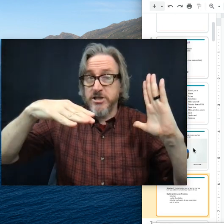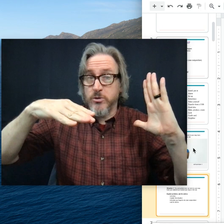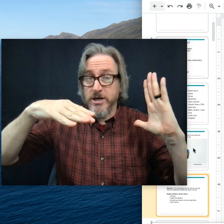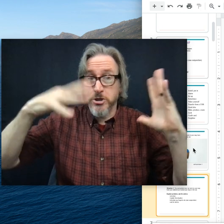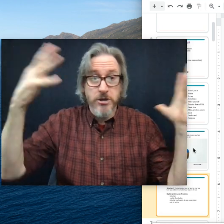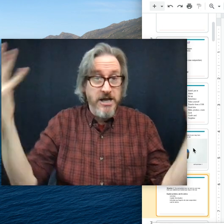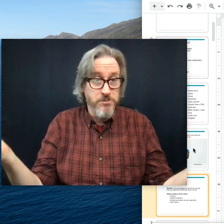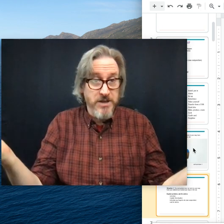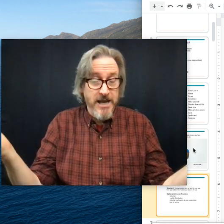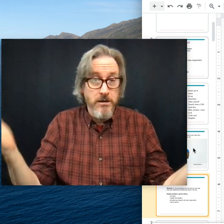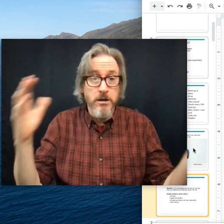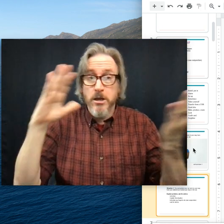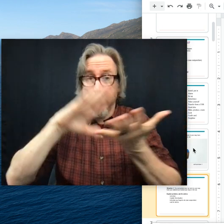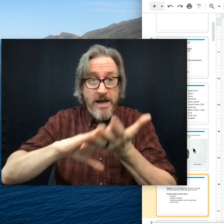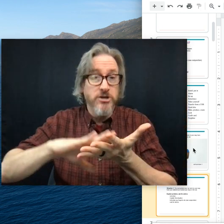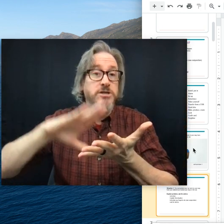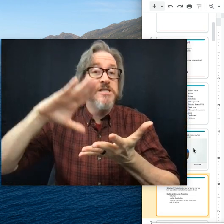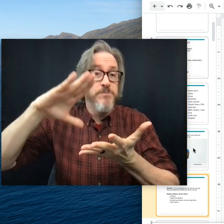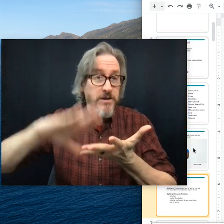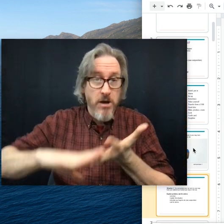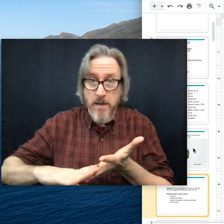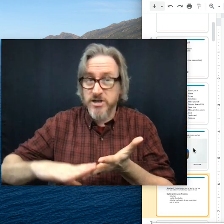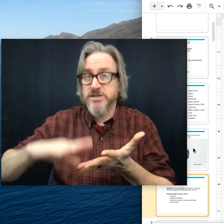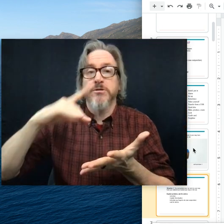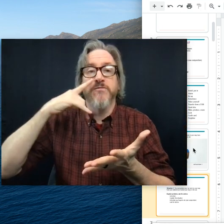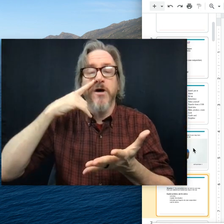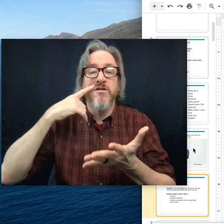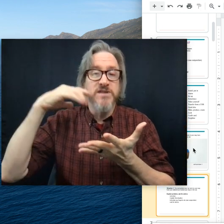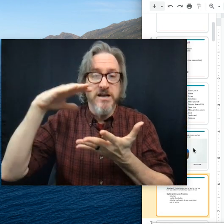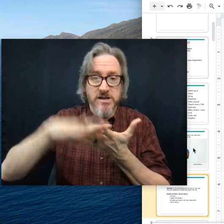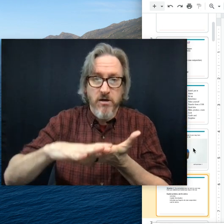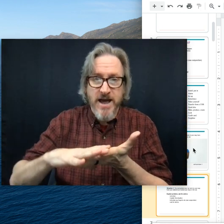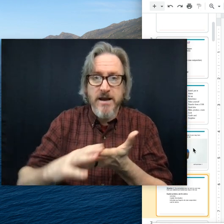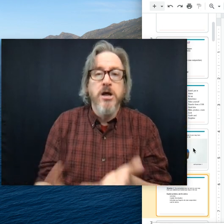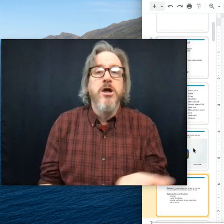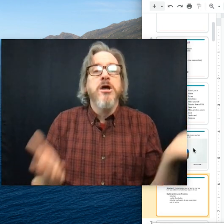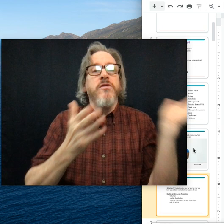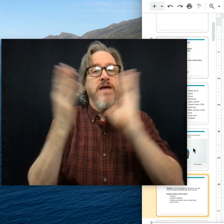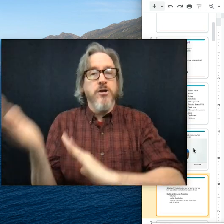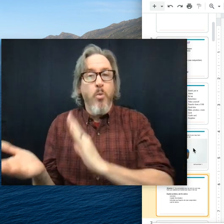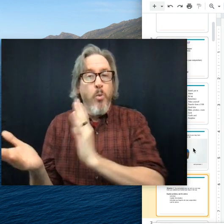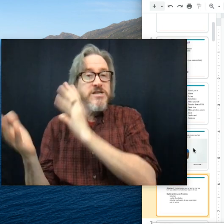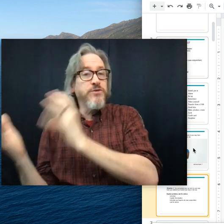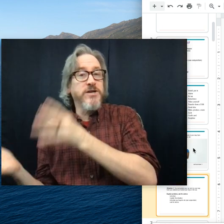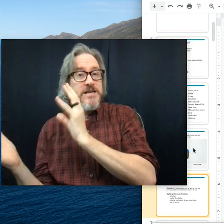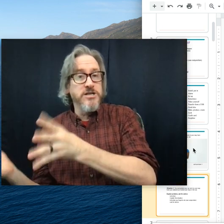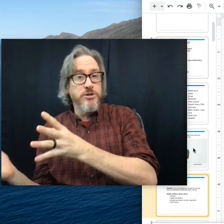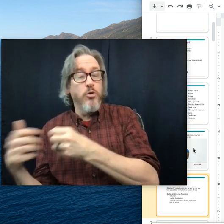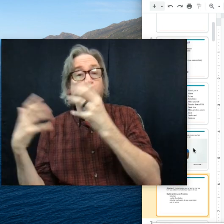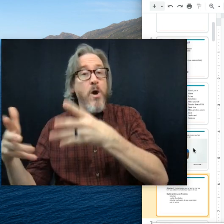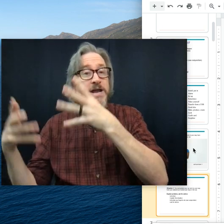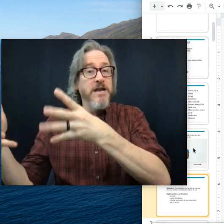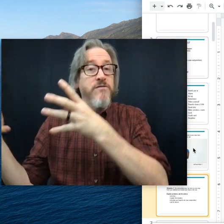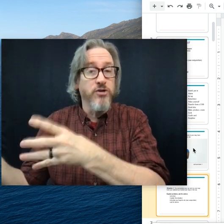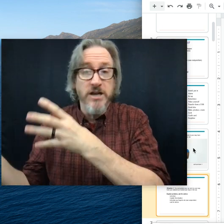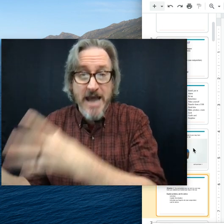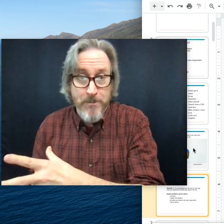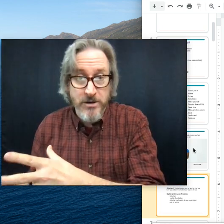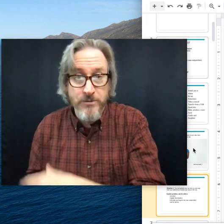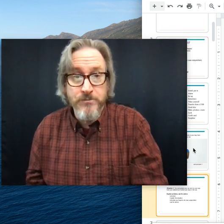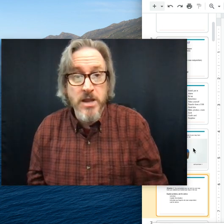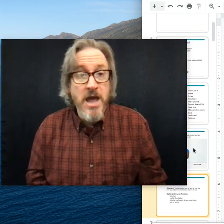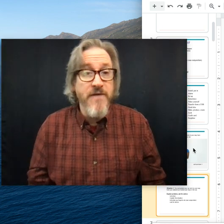is the situation? Explain locations, explain objects that are involved and all that. Then what did you forget to do, or what